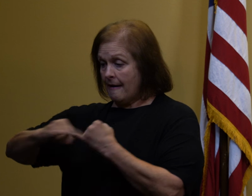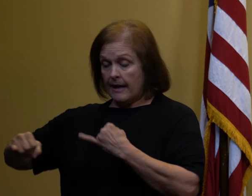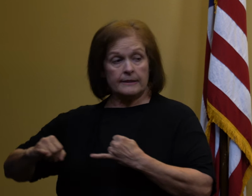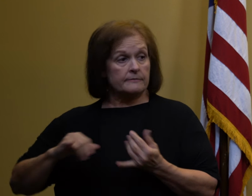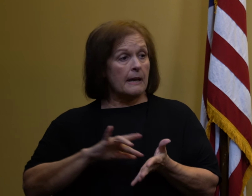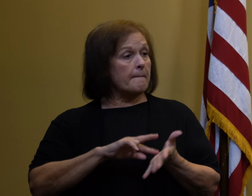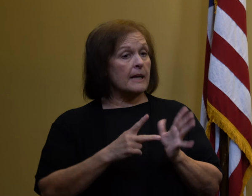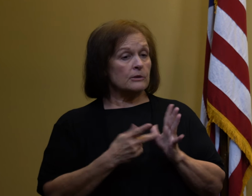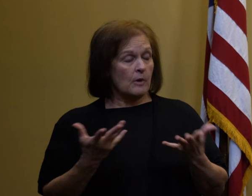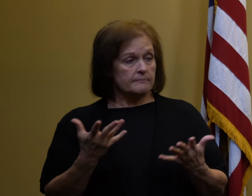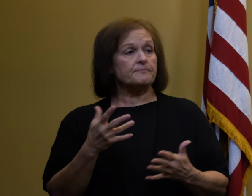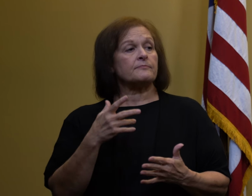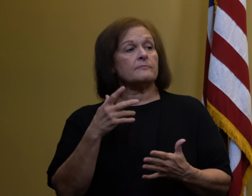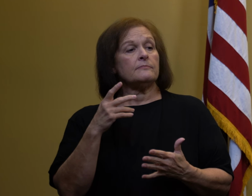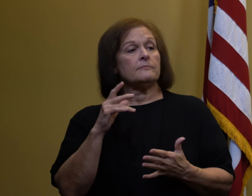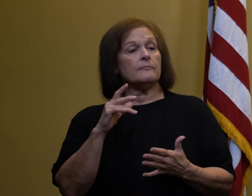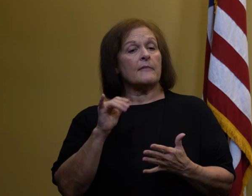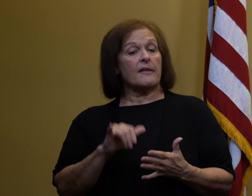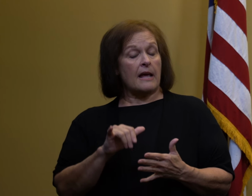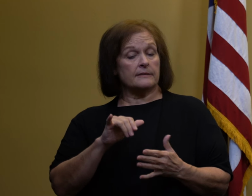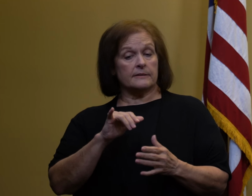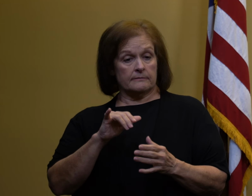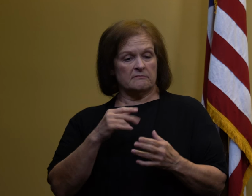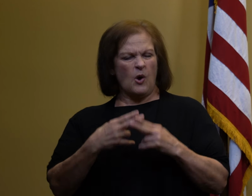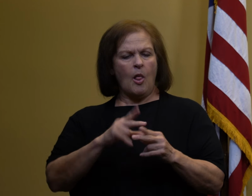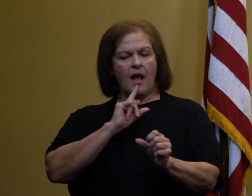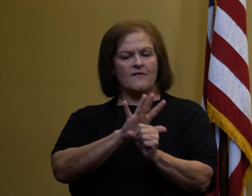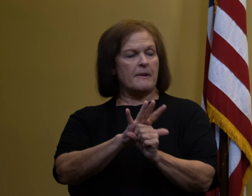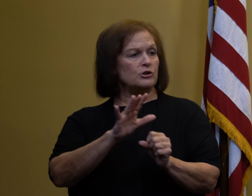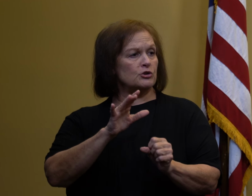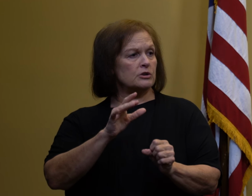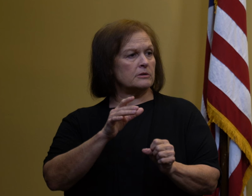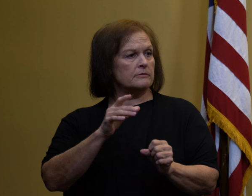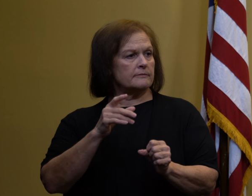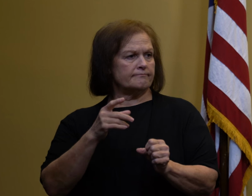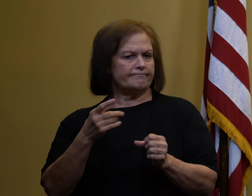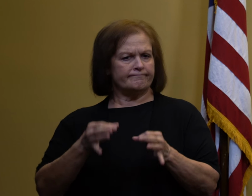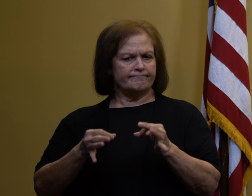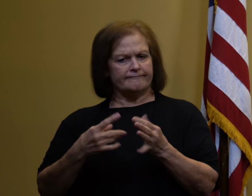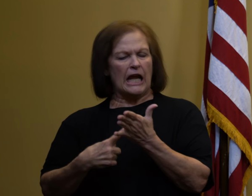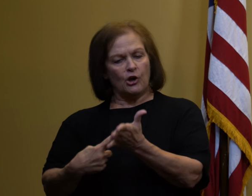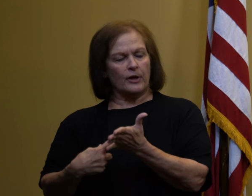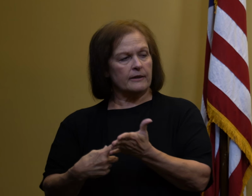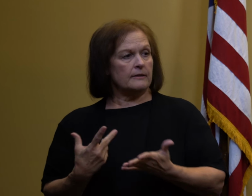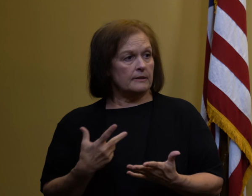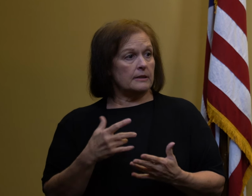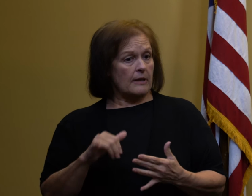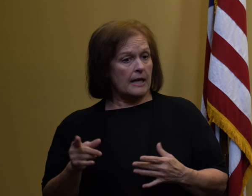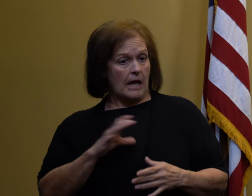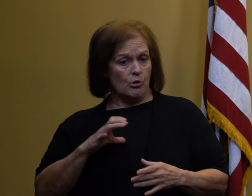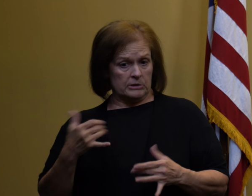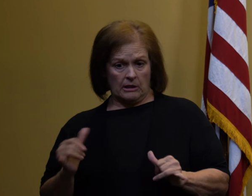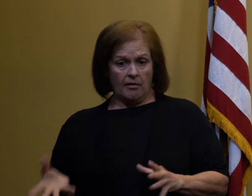culminates, as you know, as a confirmation hearing. And so the City Council is still embedded in